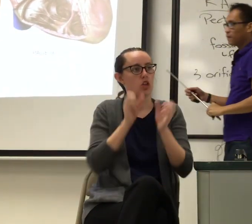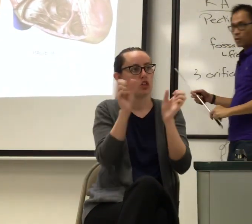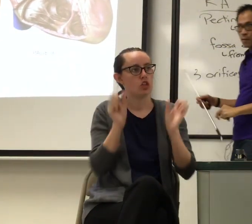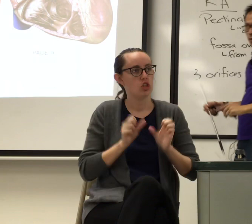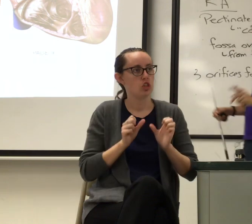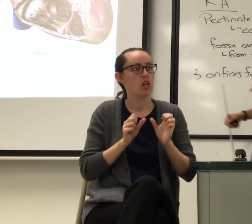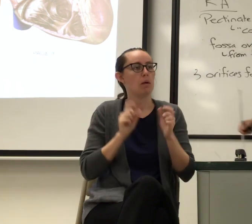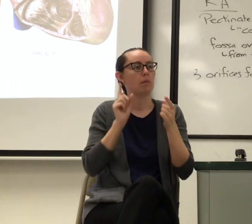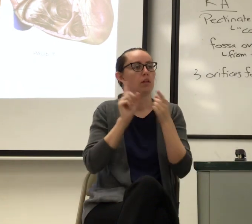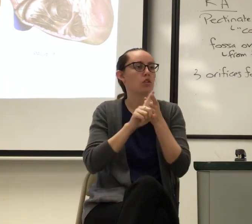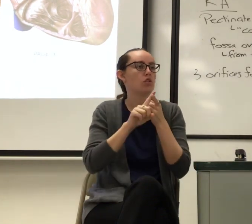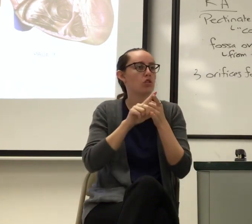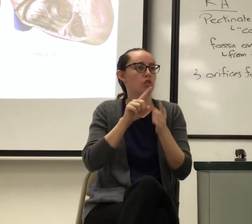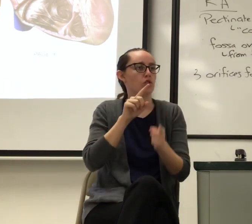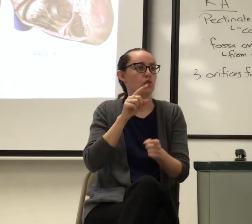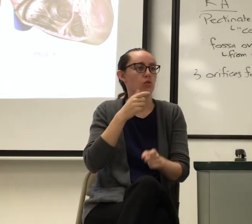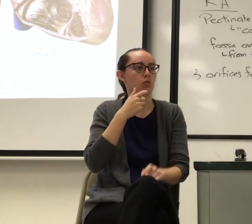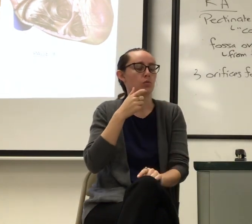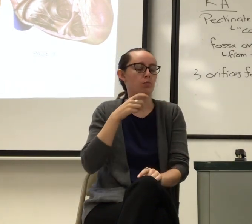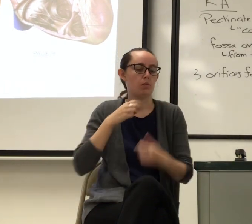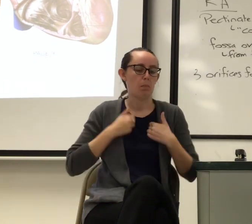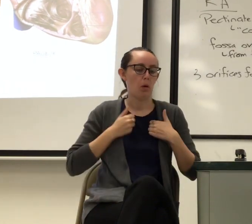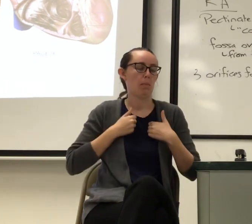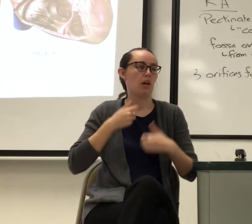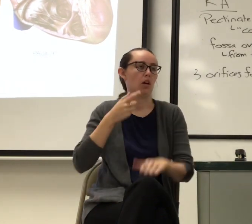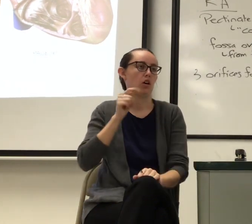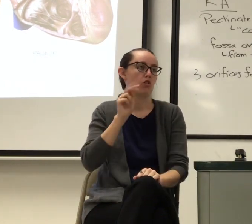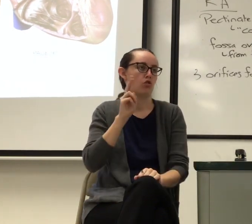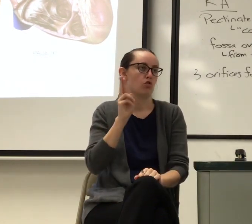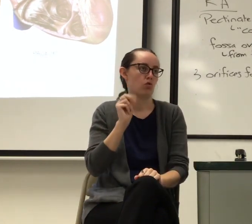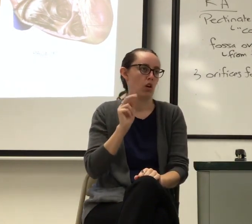you call the funnel part the conus arteriosus.